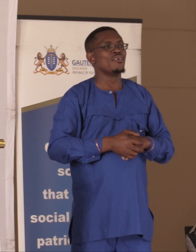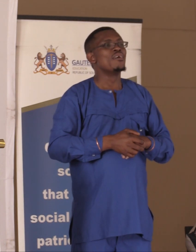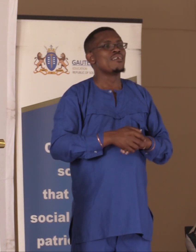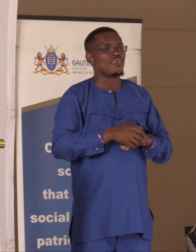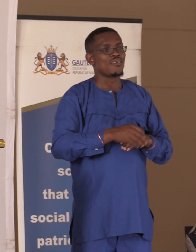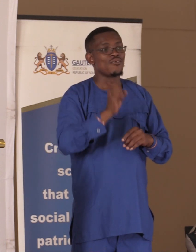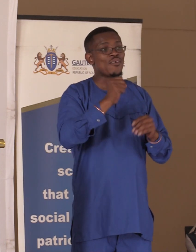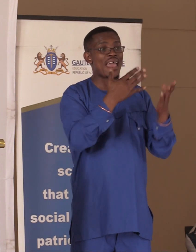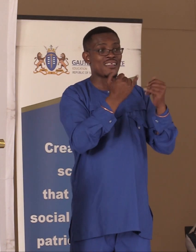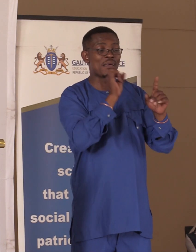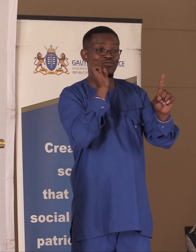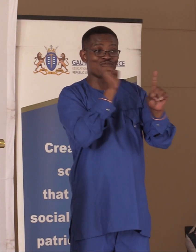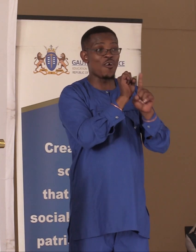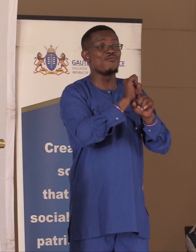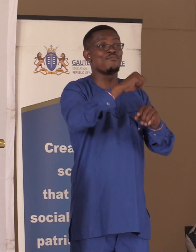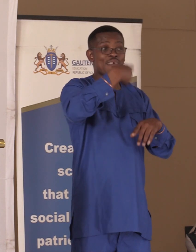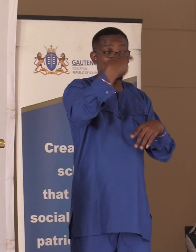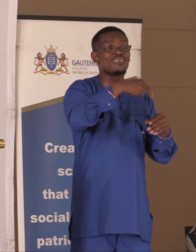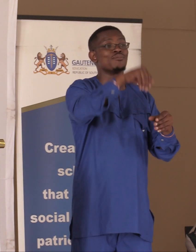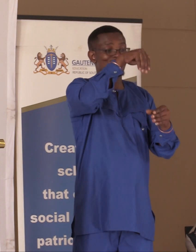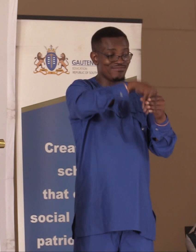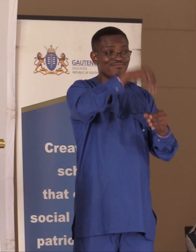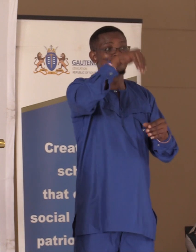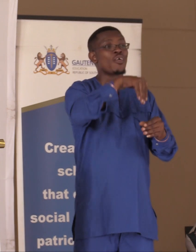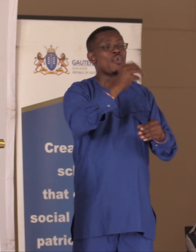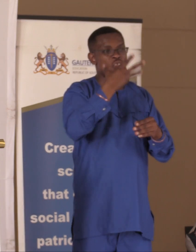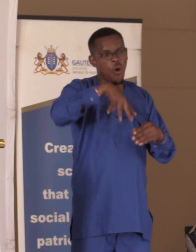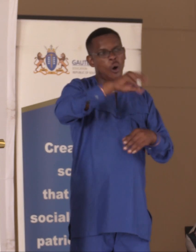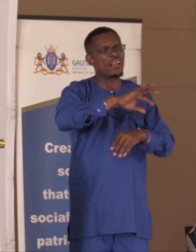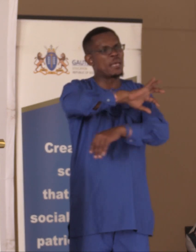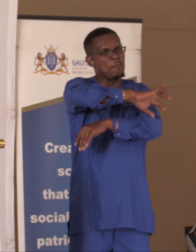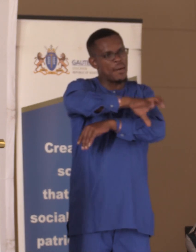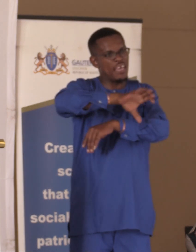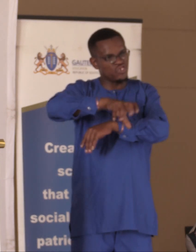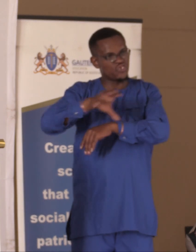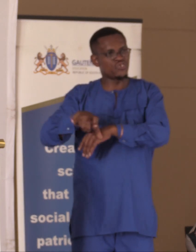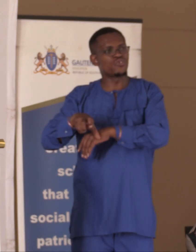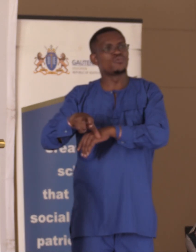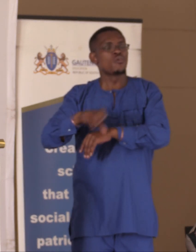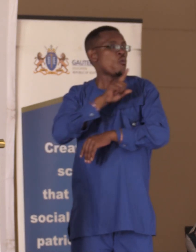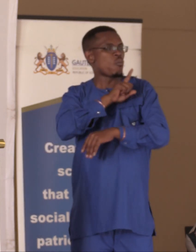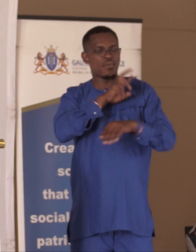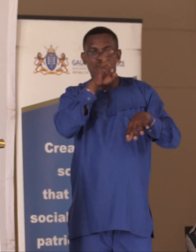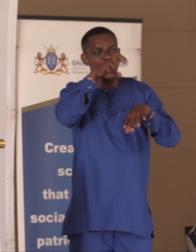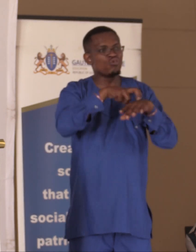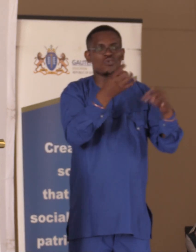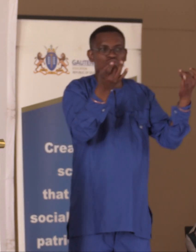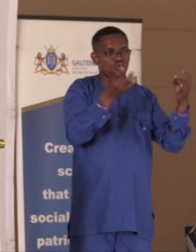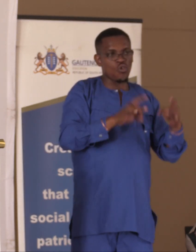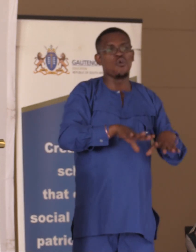nominees. You will be nominated in all the branches. Because we don't want to